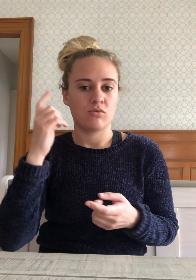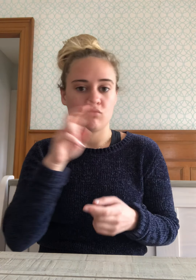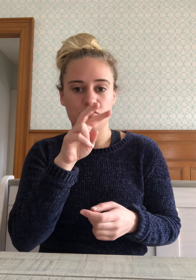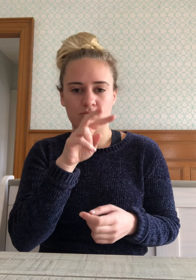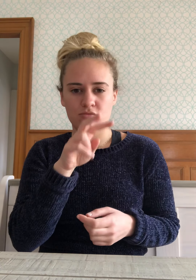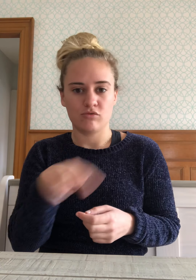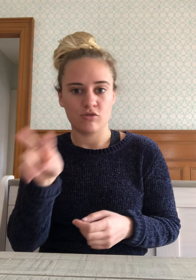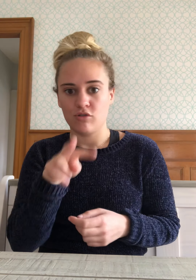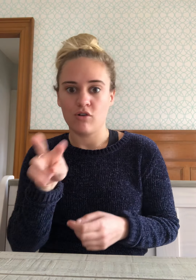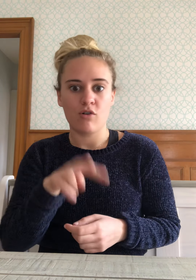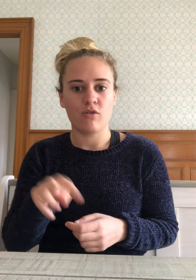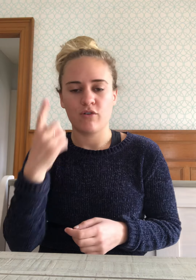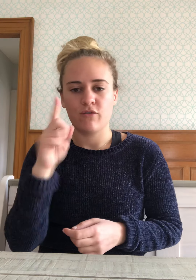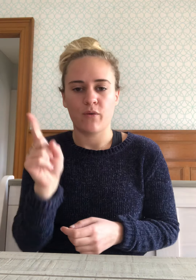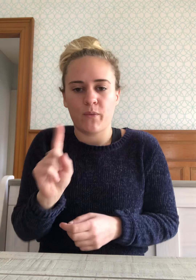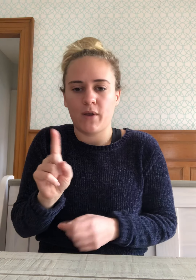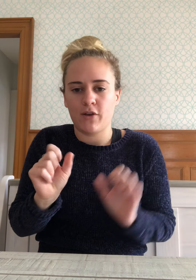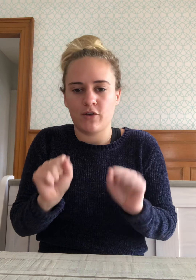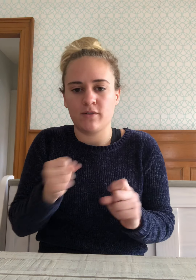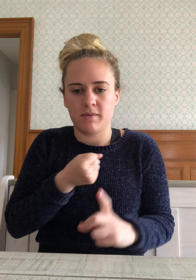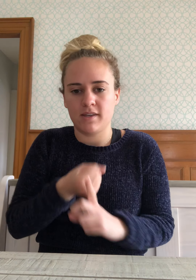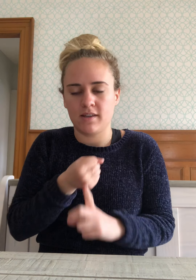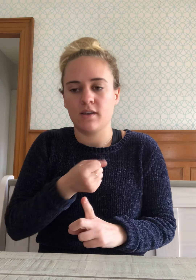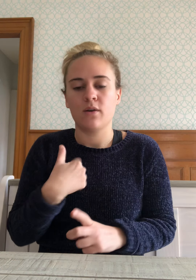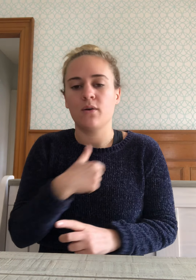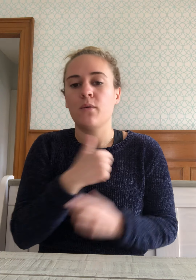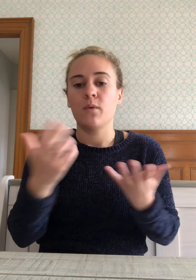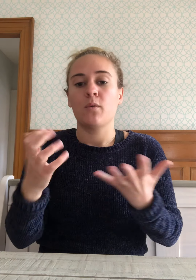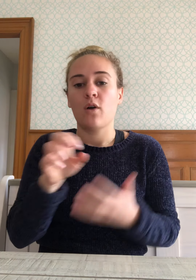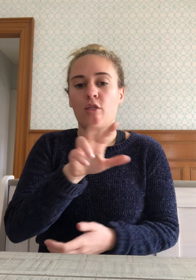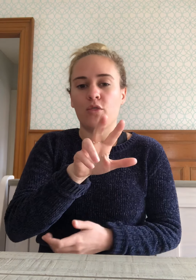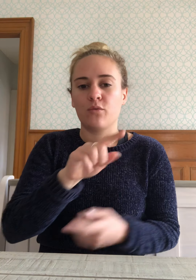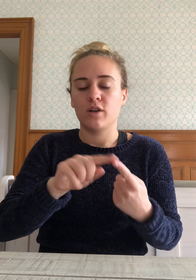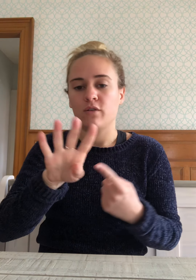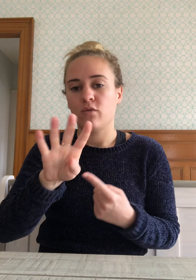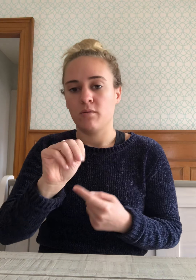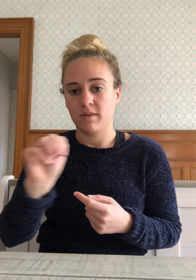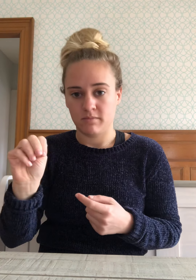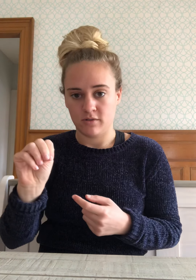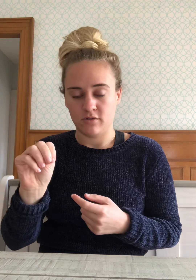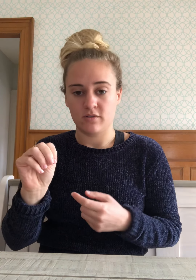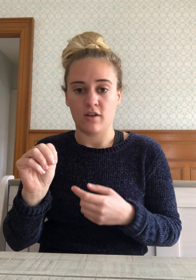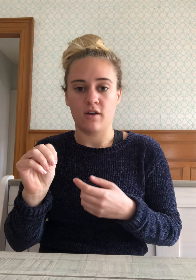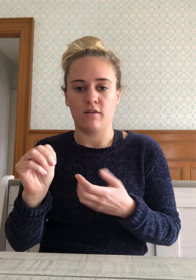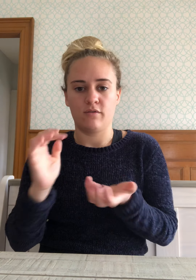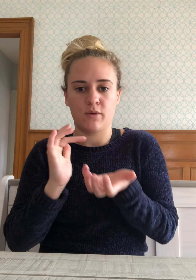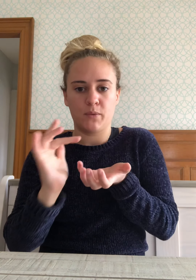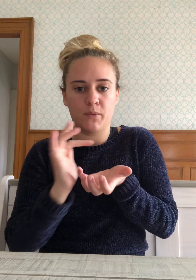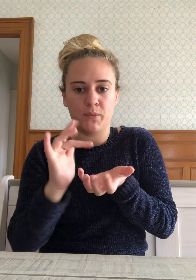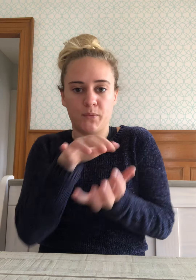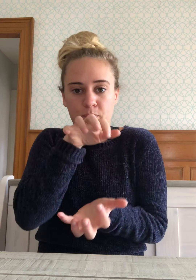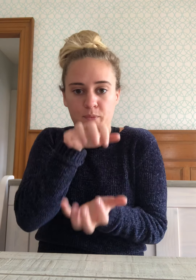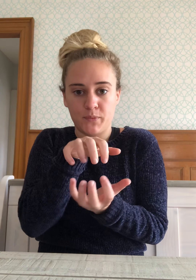3 or 4 millimeters of opening between denture bases. Contacting denture bases is not good.